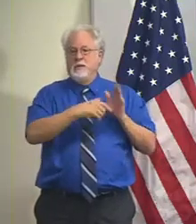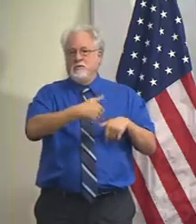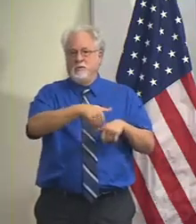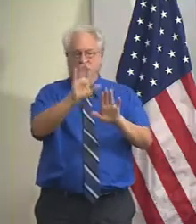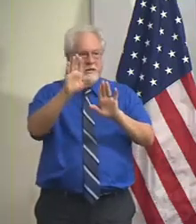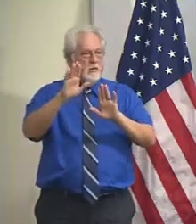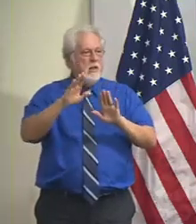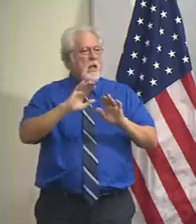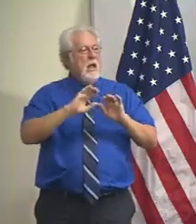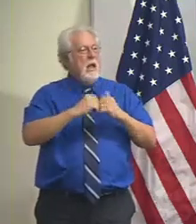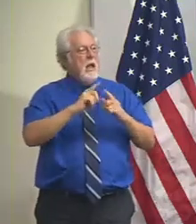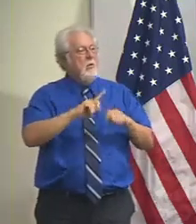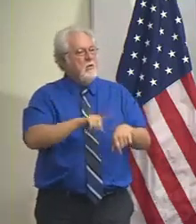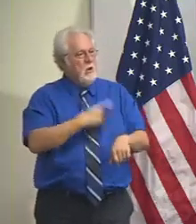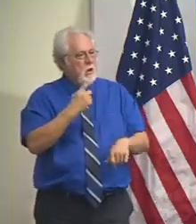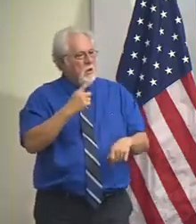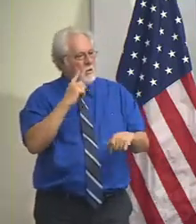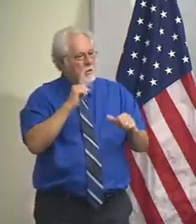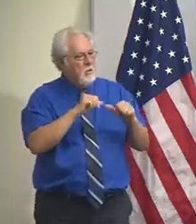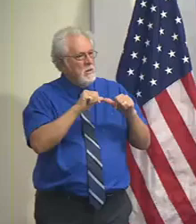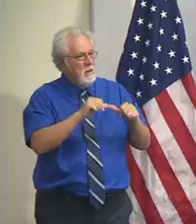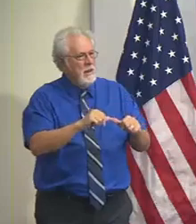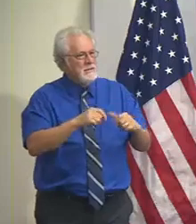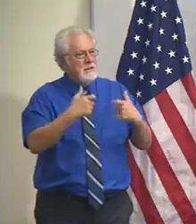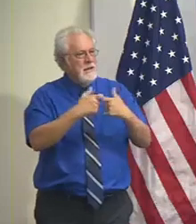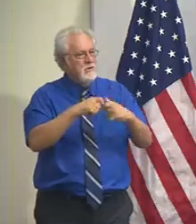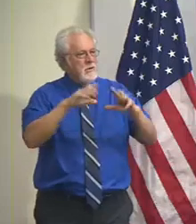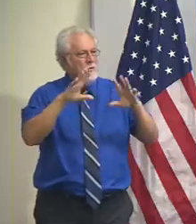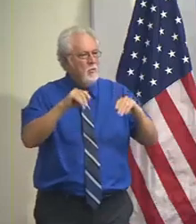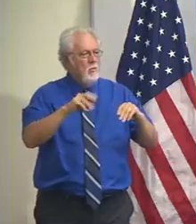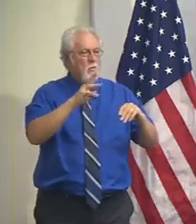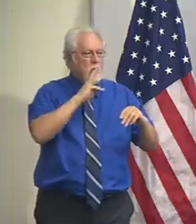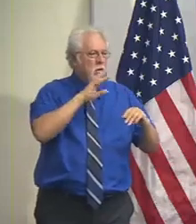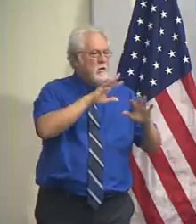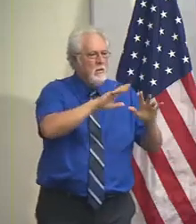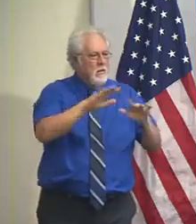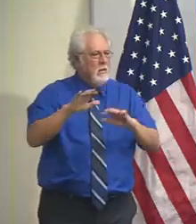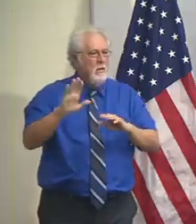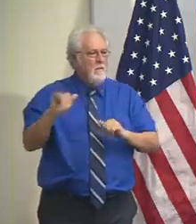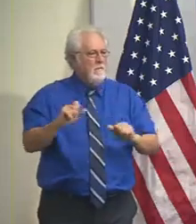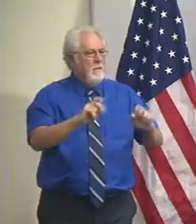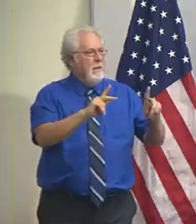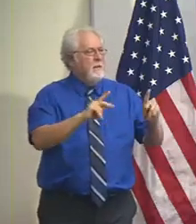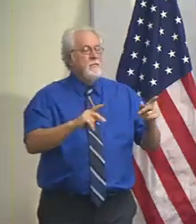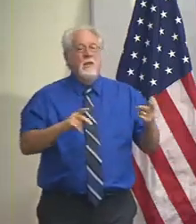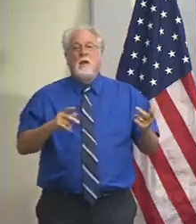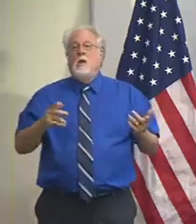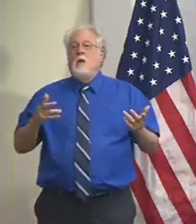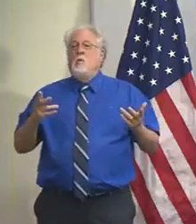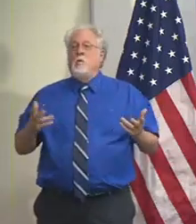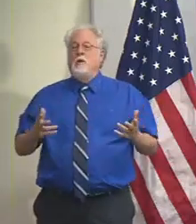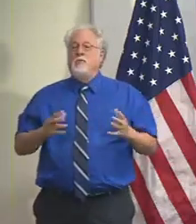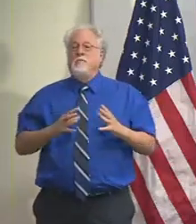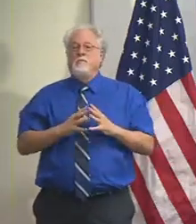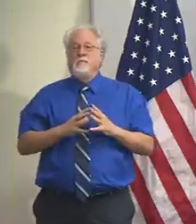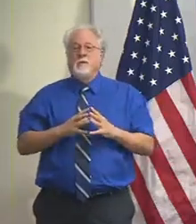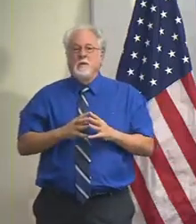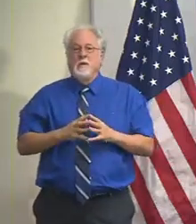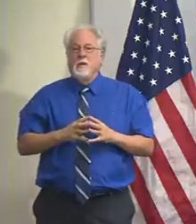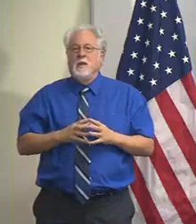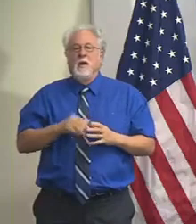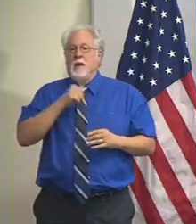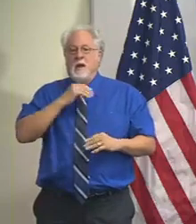people because of this? How long, electricity and water might take to get back online there? Well, this is going to be